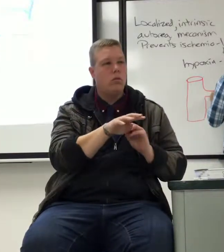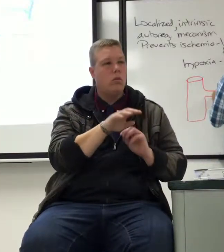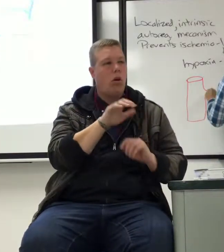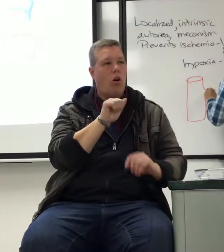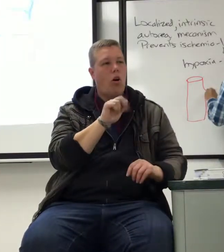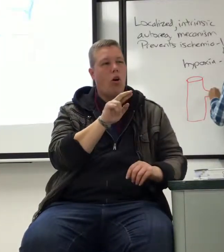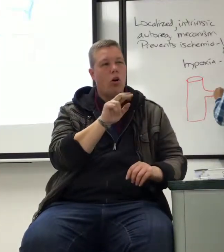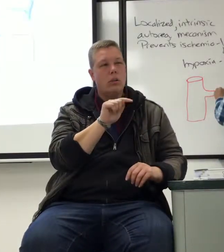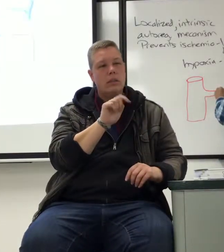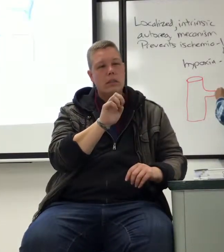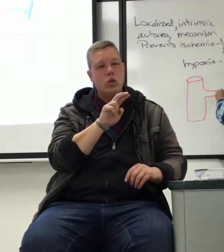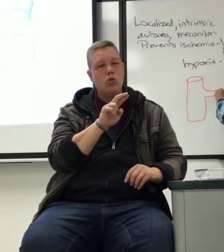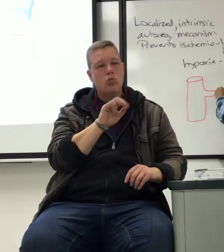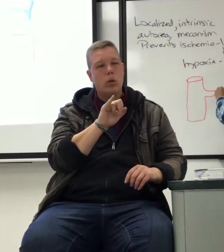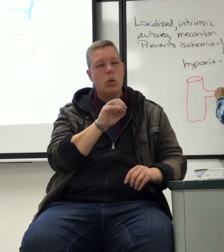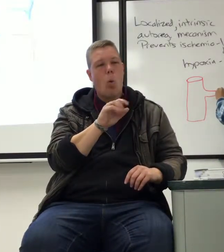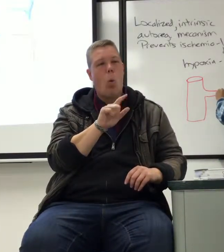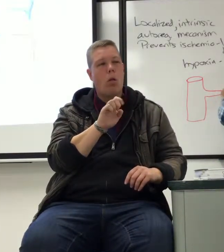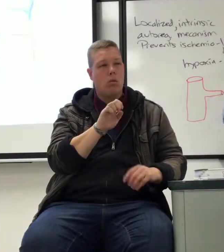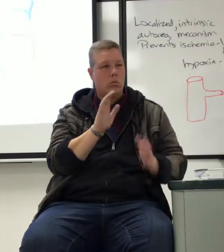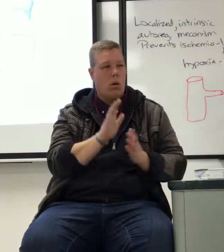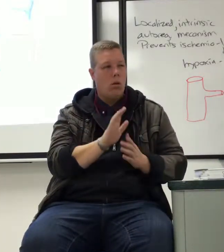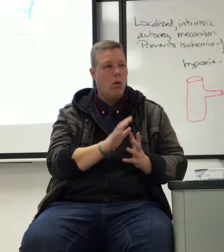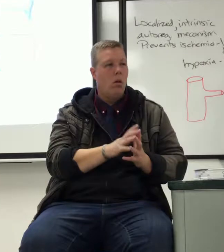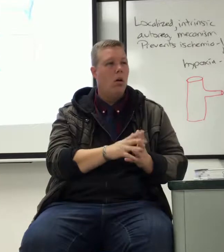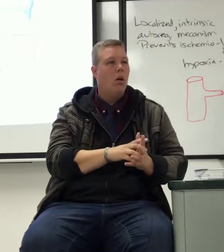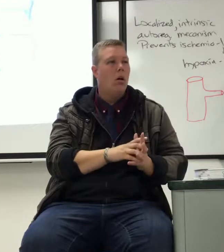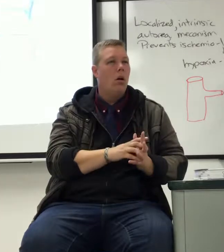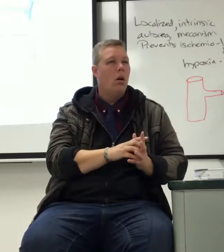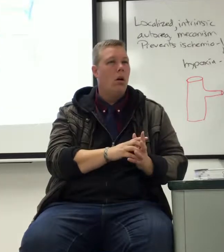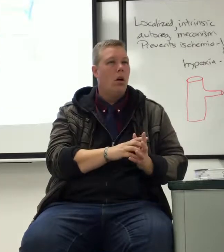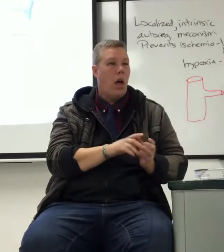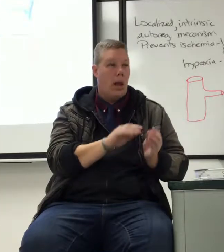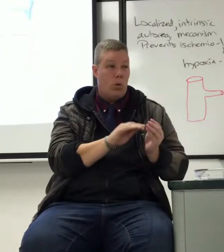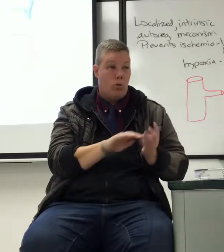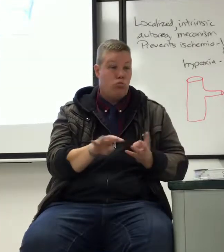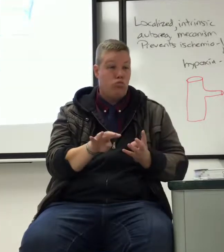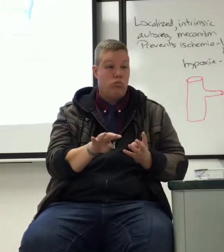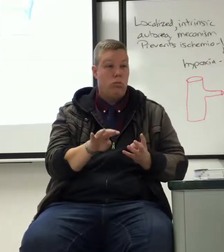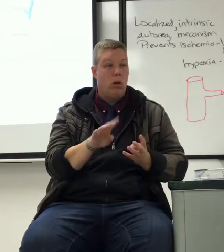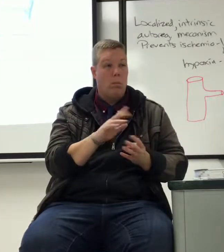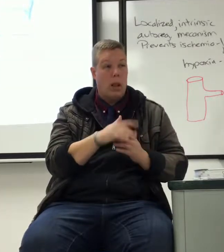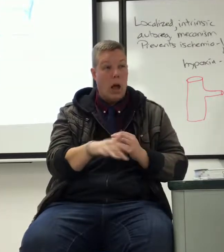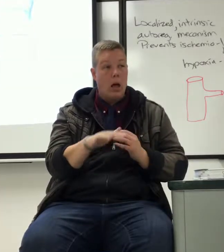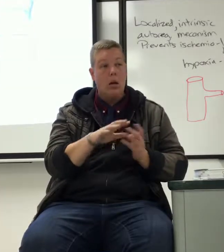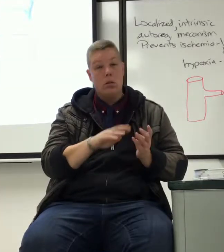I'll just kind of draw the arterial part, and it's supplying blood to cells.